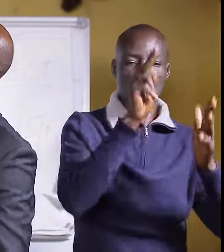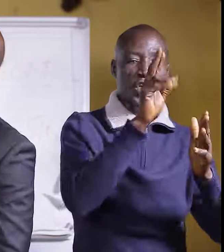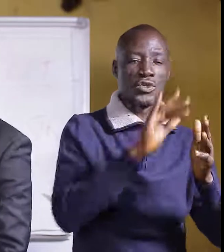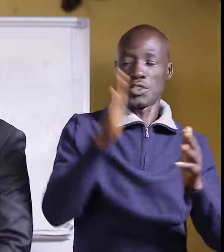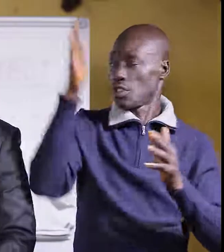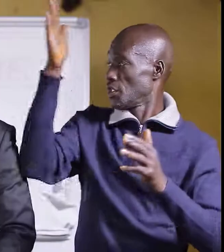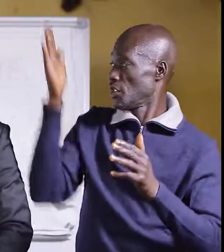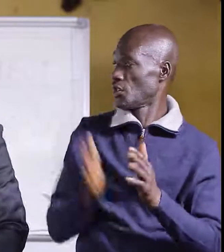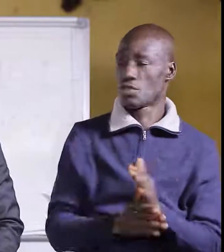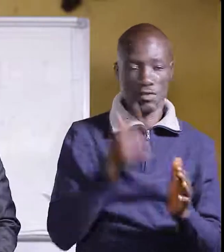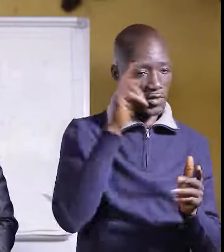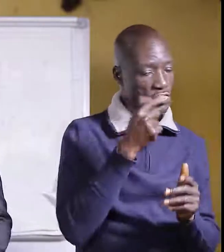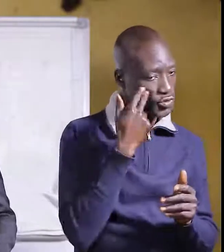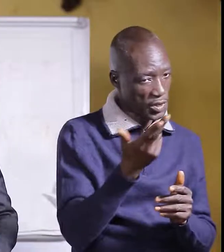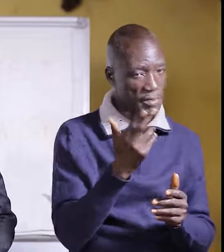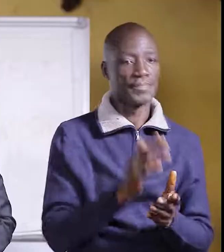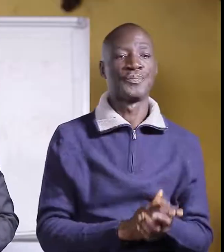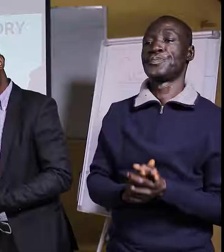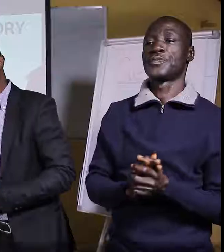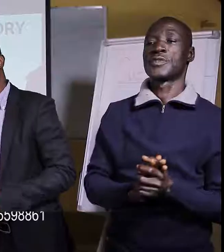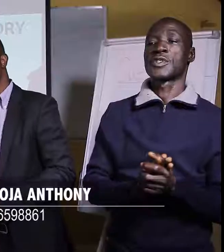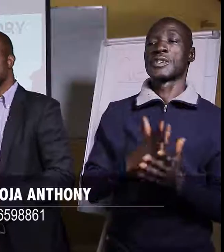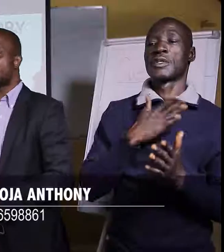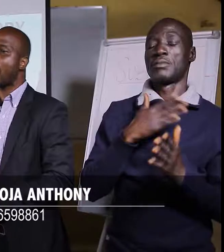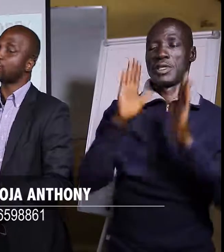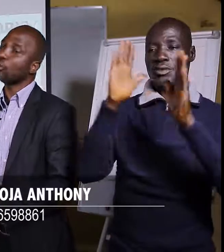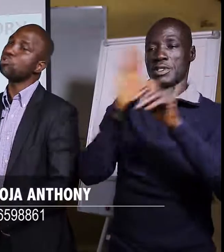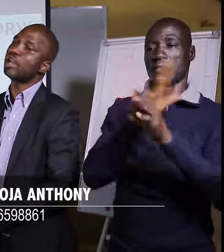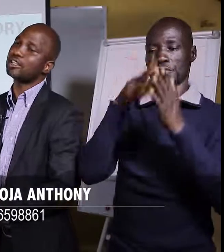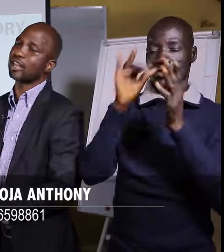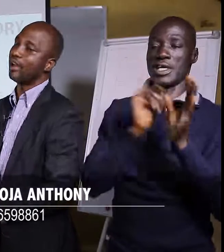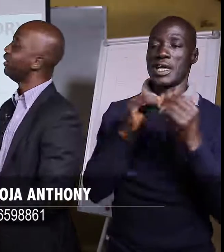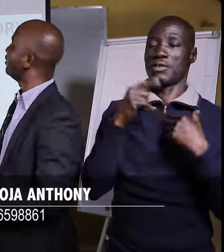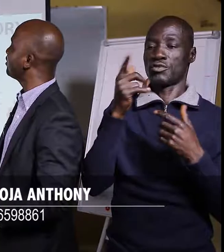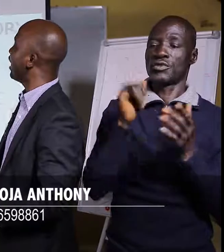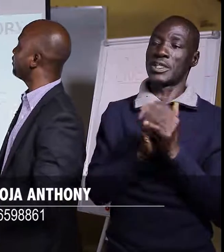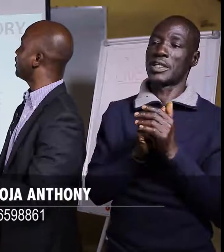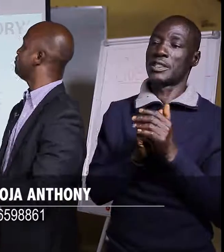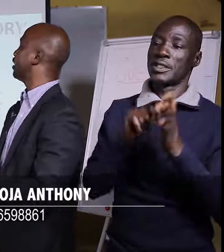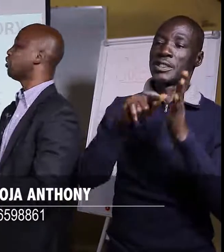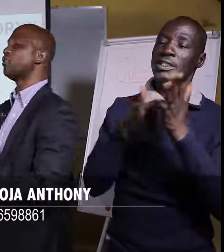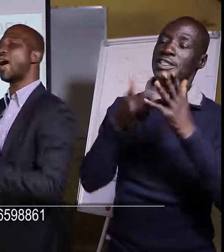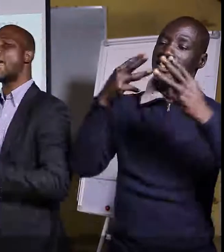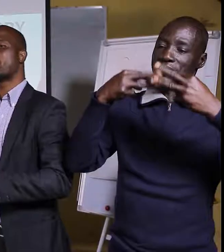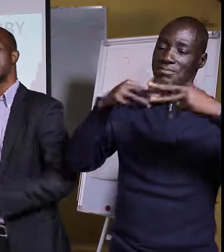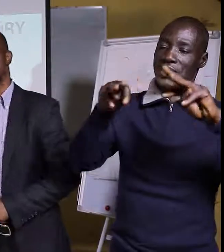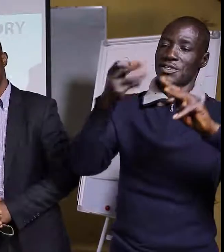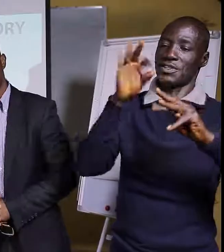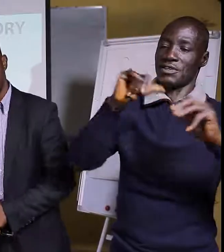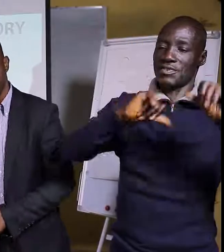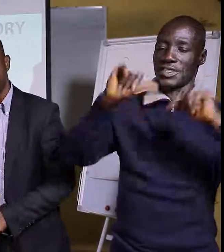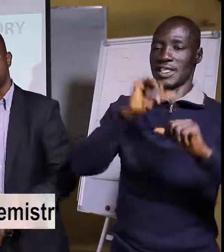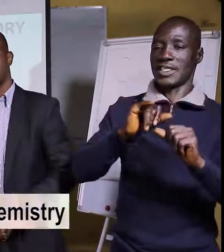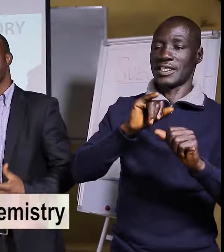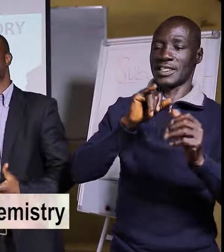chart of the scientific method. My wonderful students, I have told you that these scientific methods are experimented